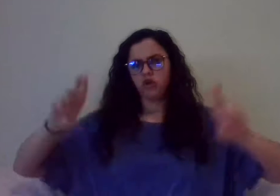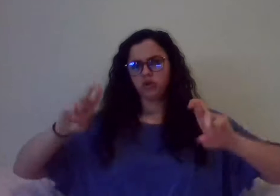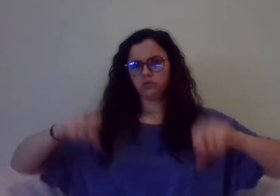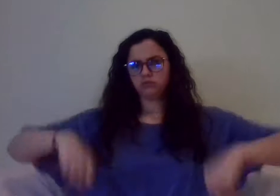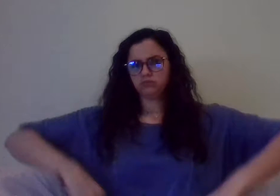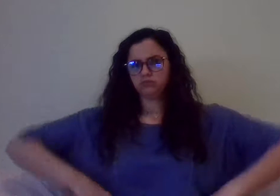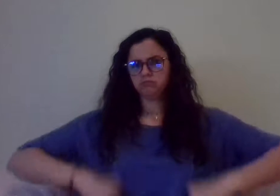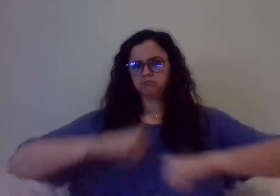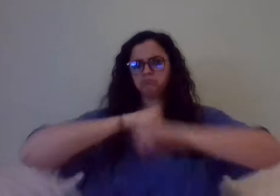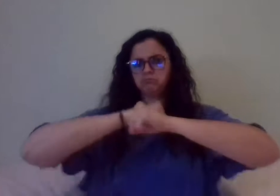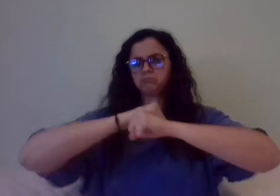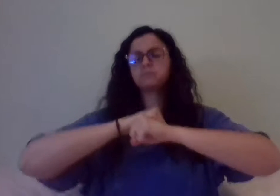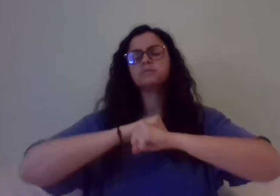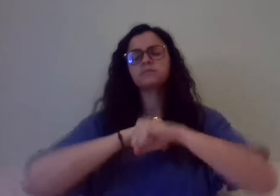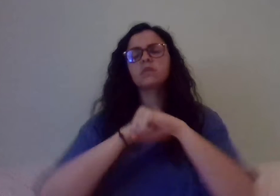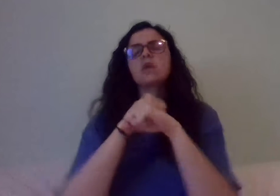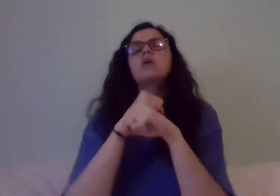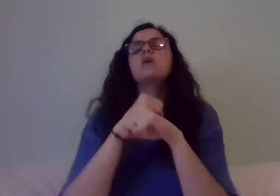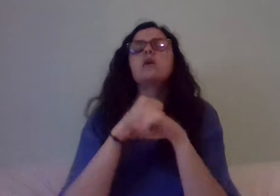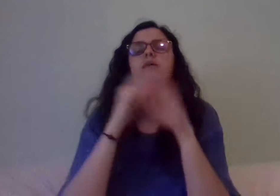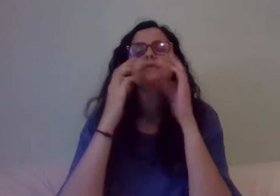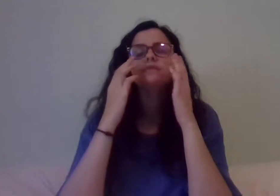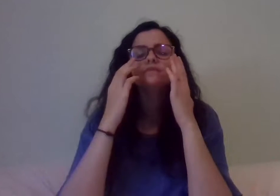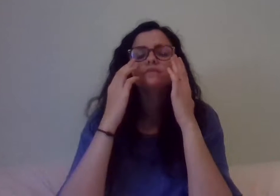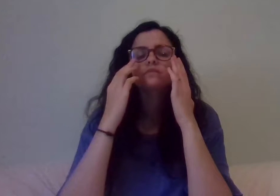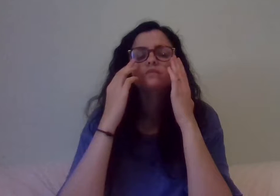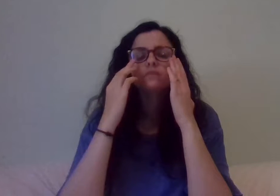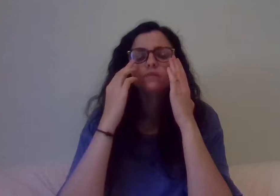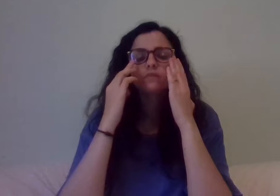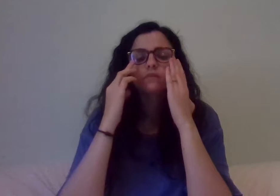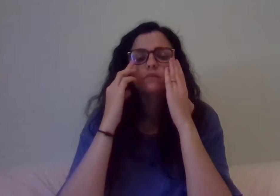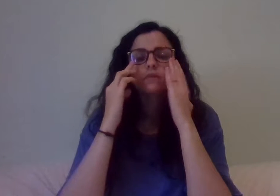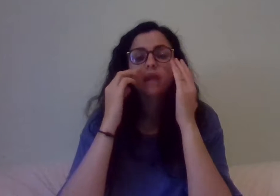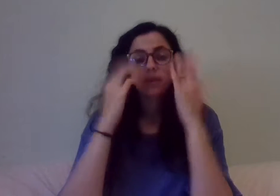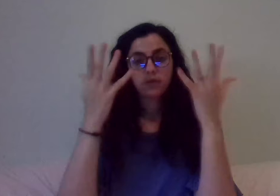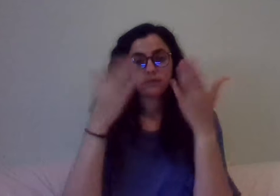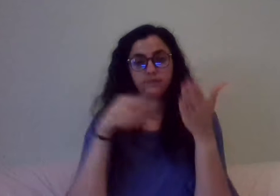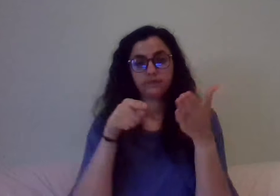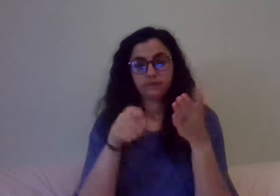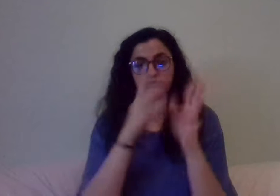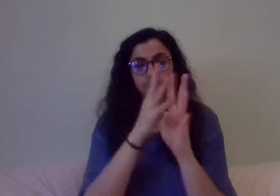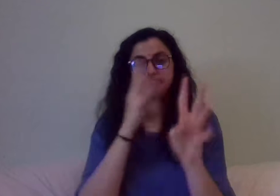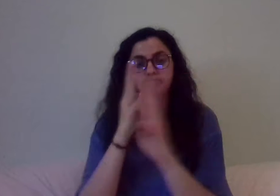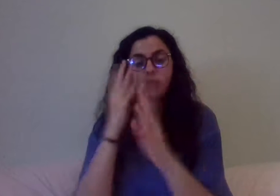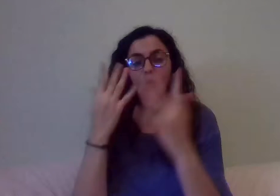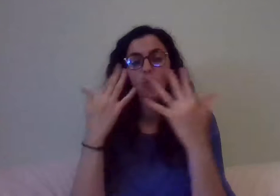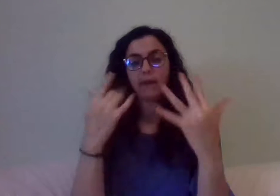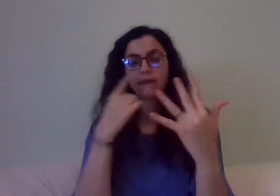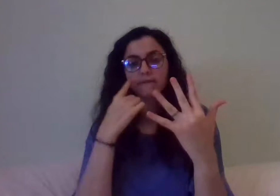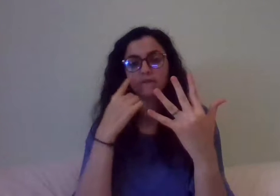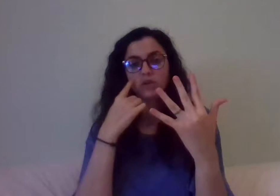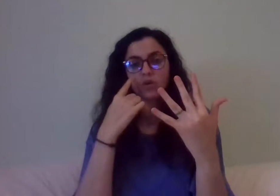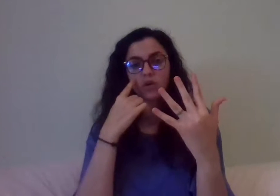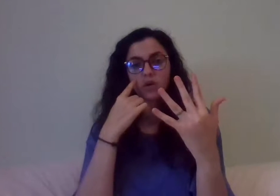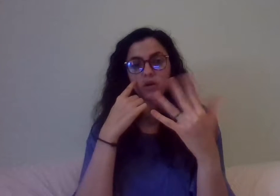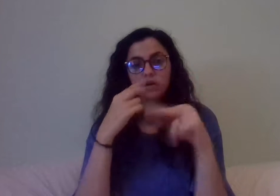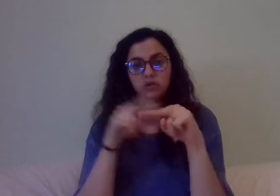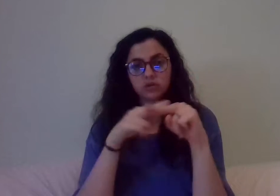a train station waiting for tickets. And in the southern part of the United States, remember, we are still in Jim Crow America,